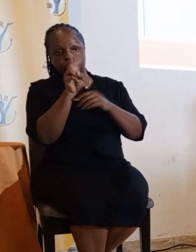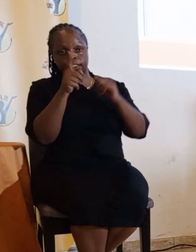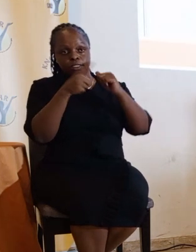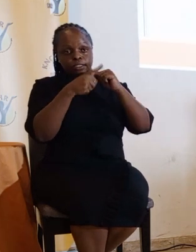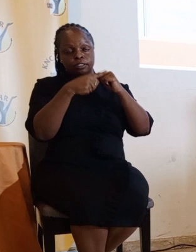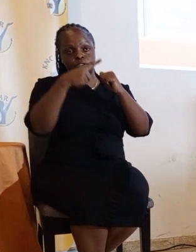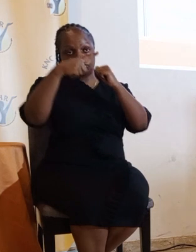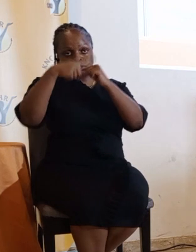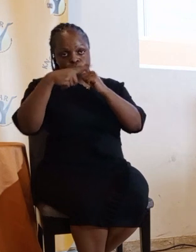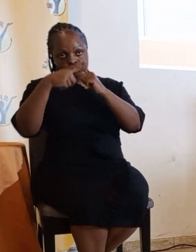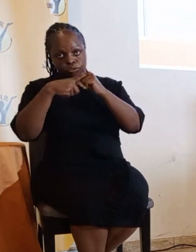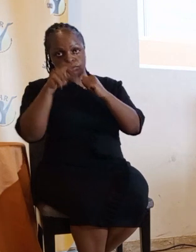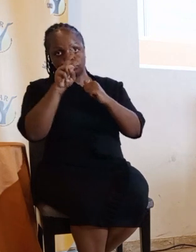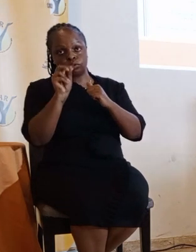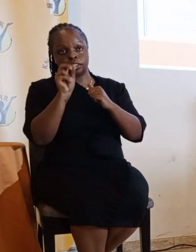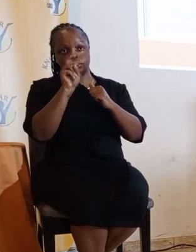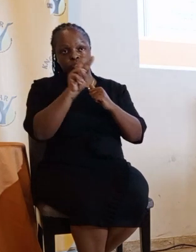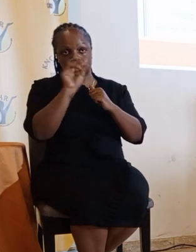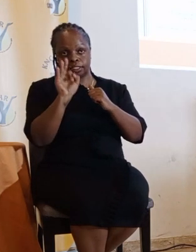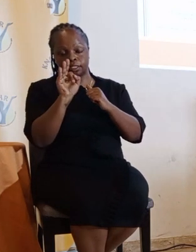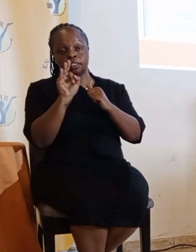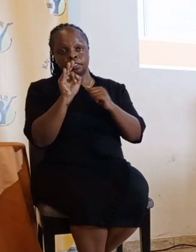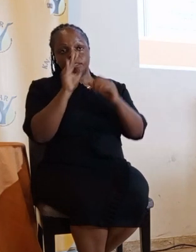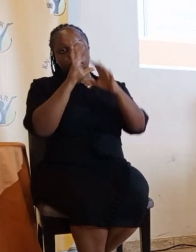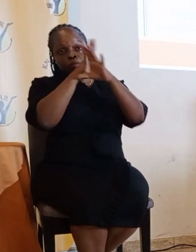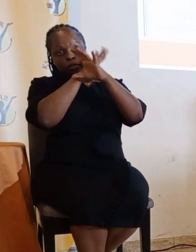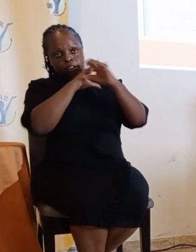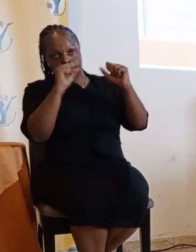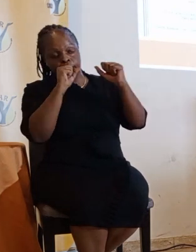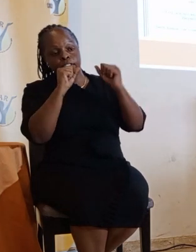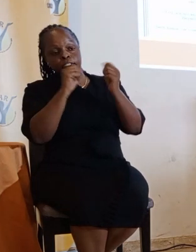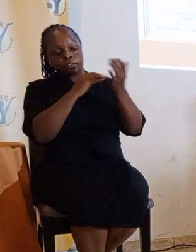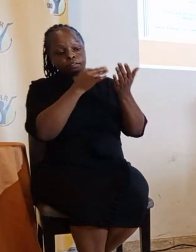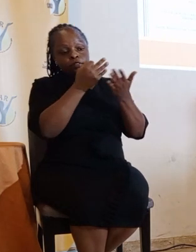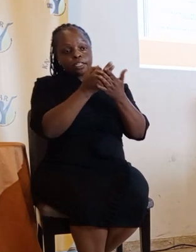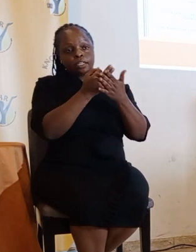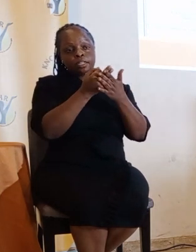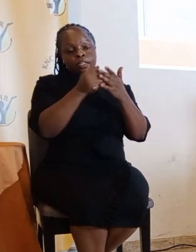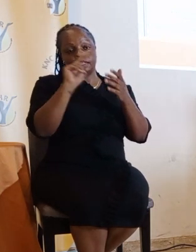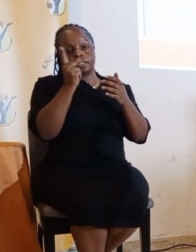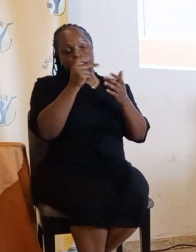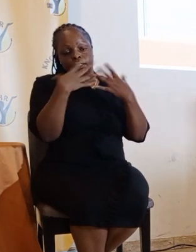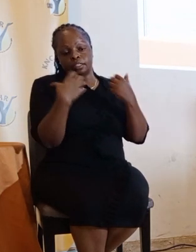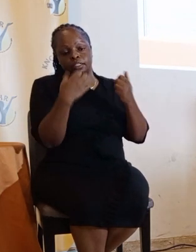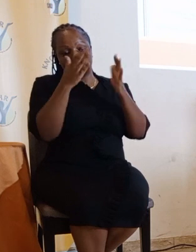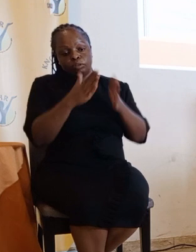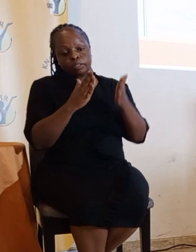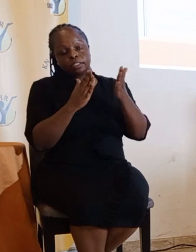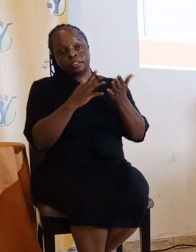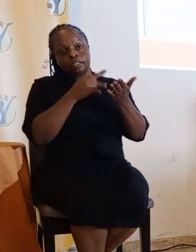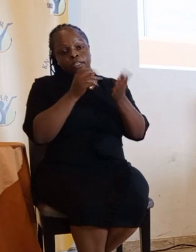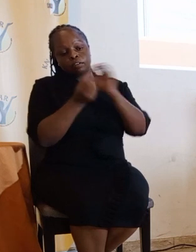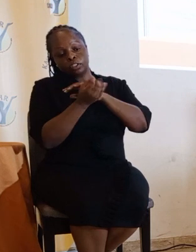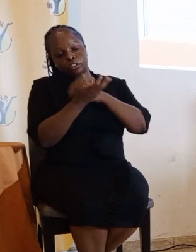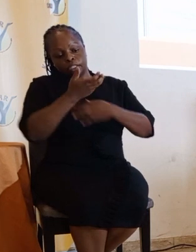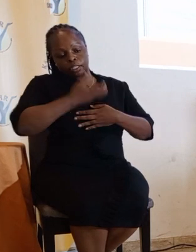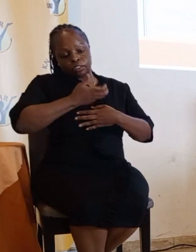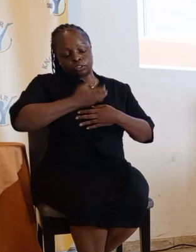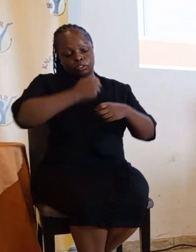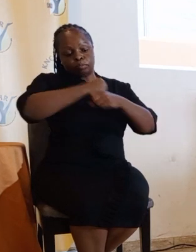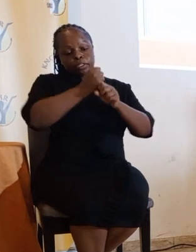June 2023, His Excellency unveiled the Kenya Health Human Resource Advisory Council, established